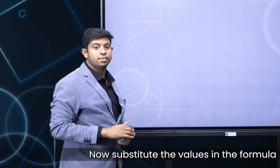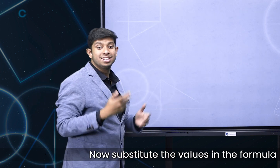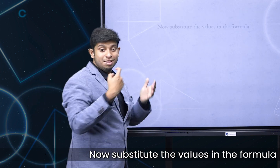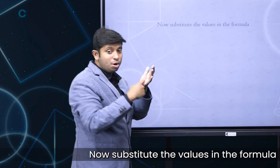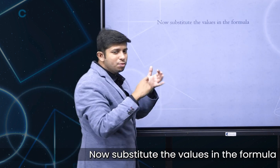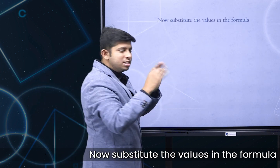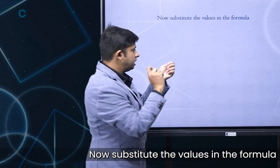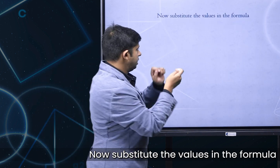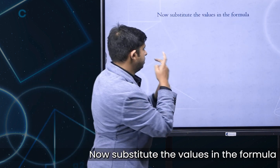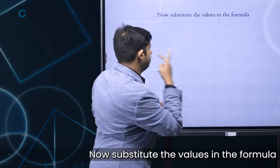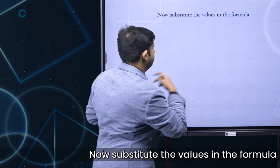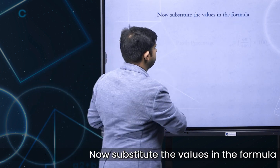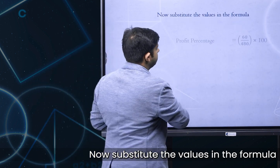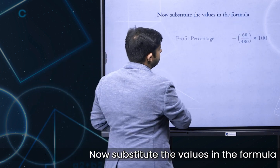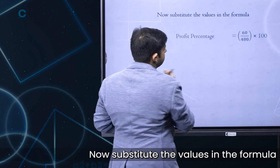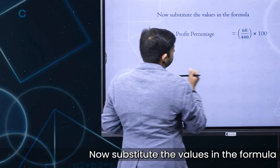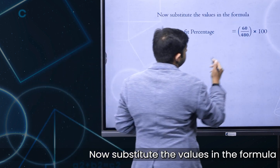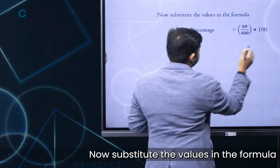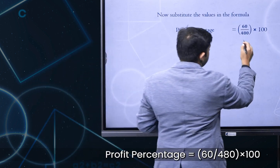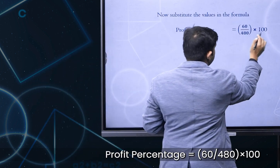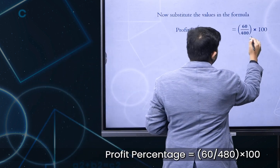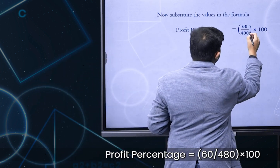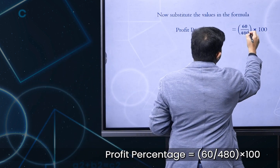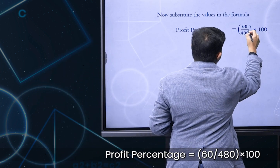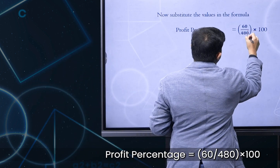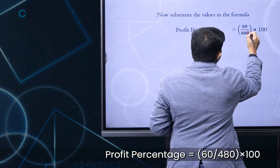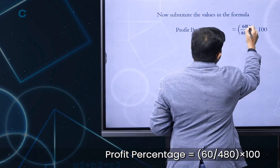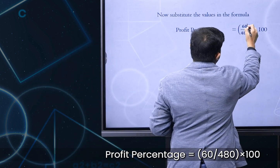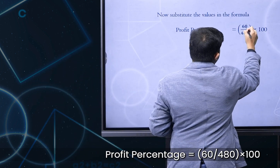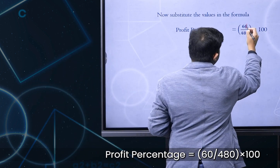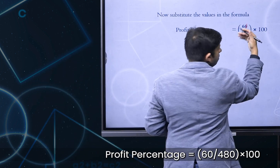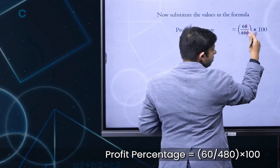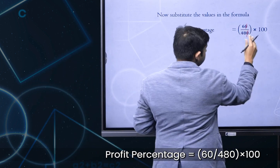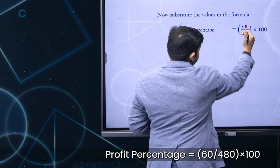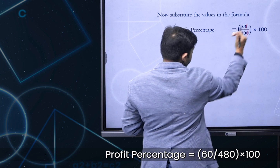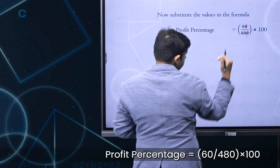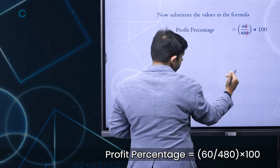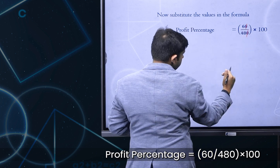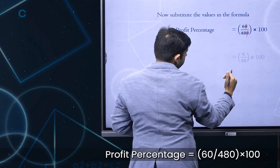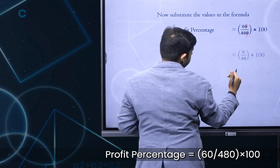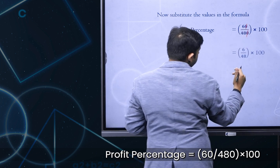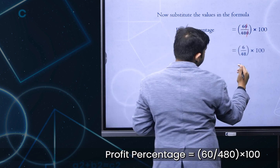Now substitute the values in the formula. Profit percentage equals to 60 by 480 into